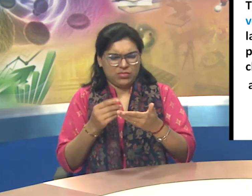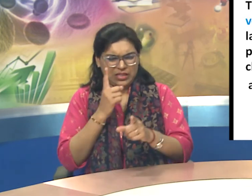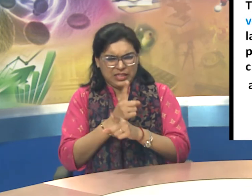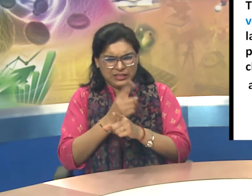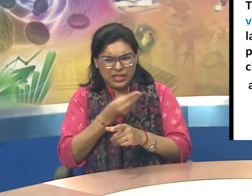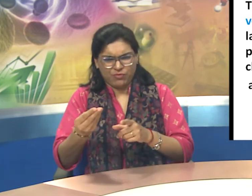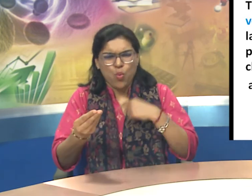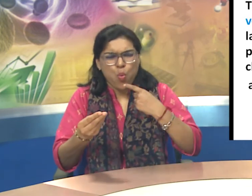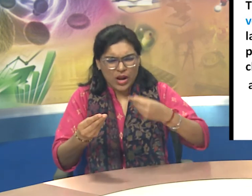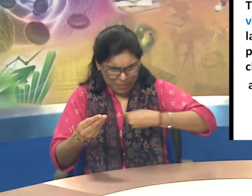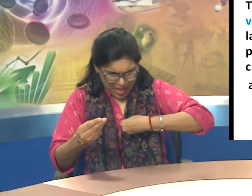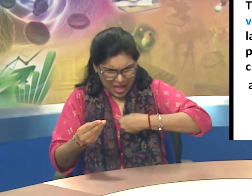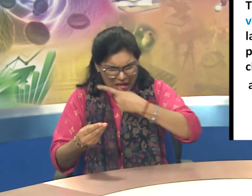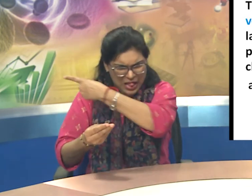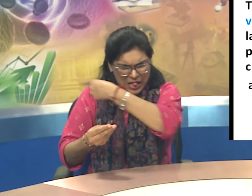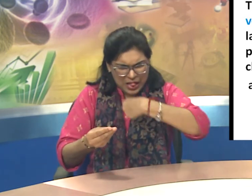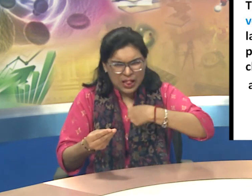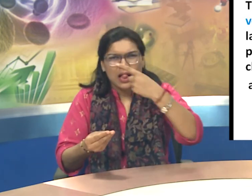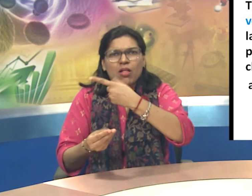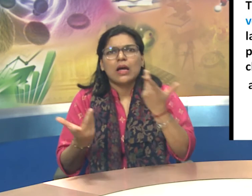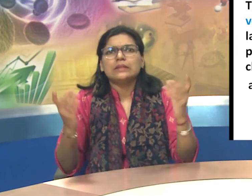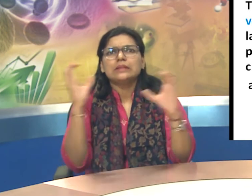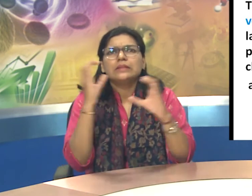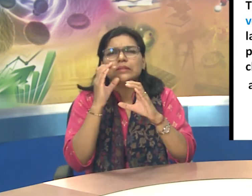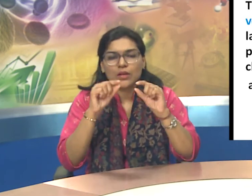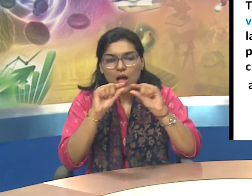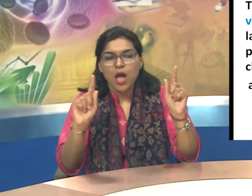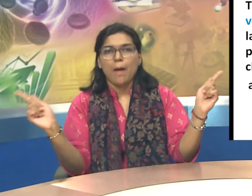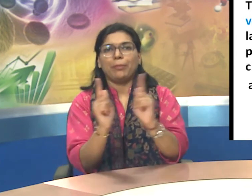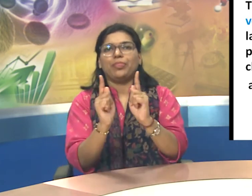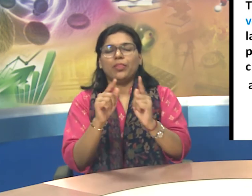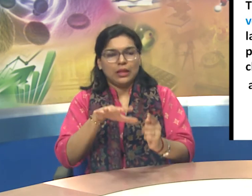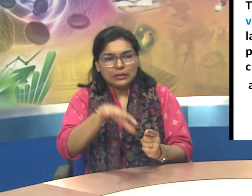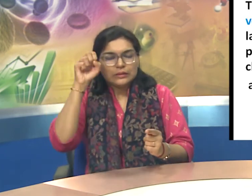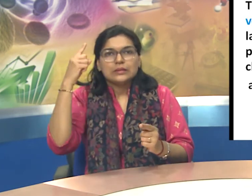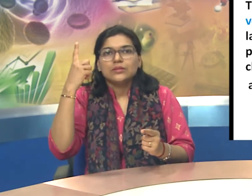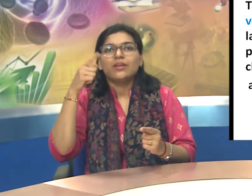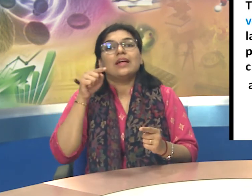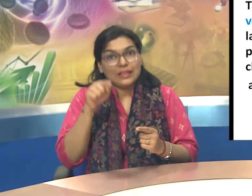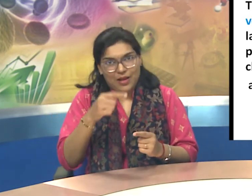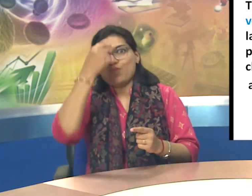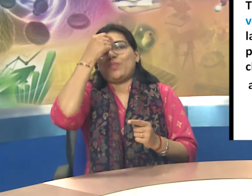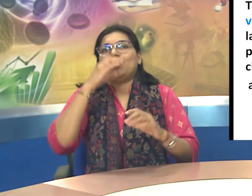This lack of clarity and precision leads